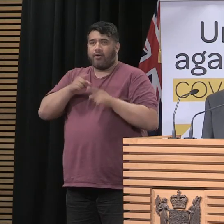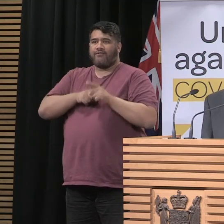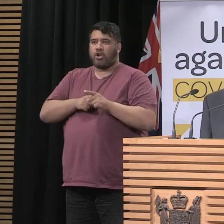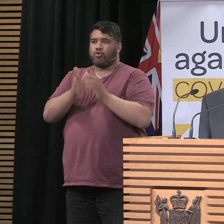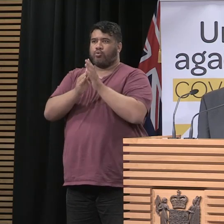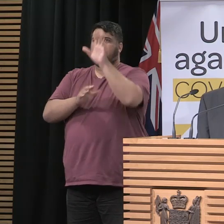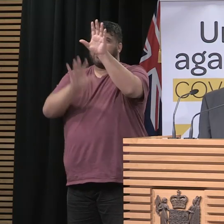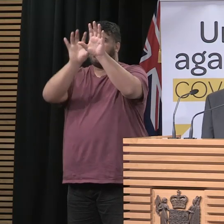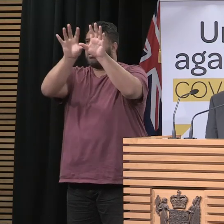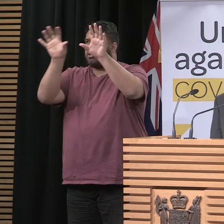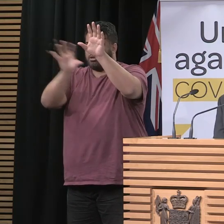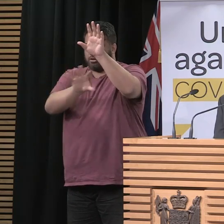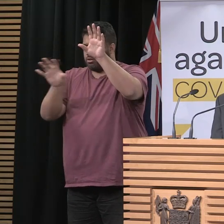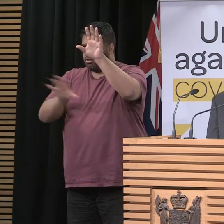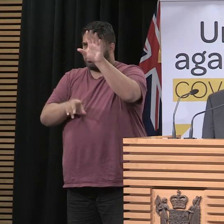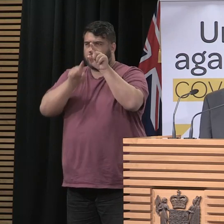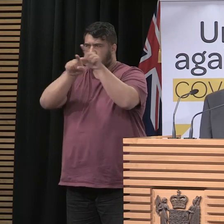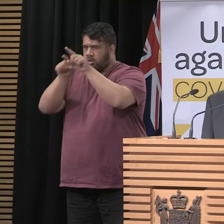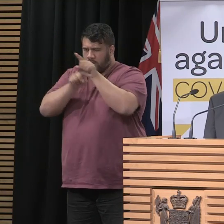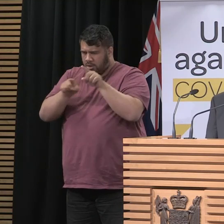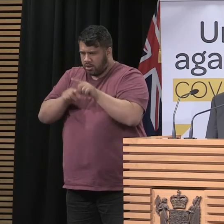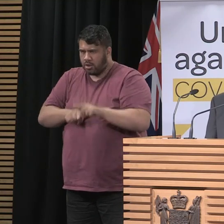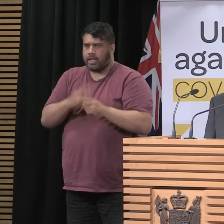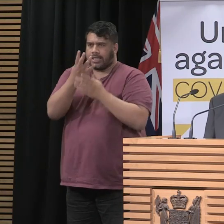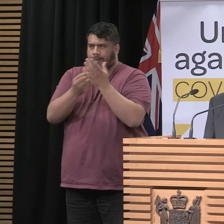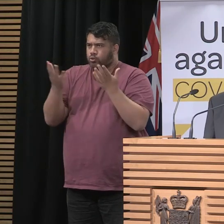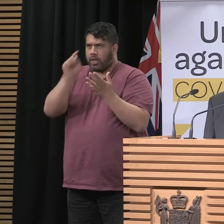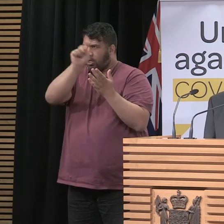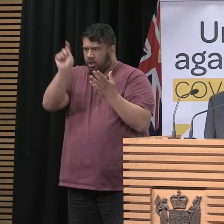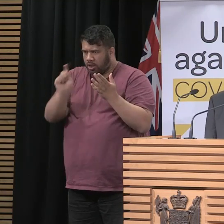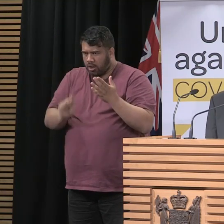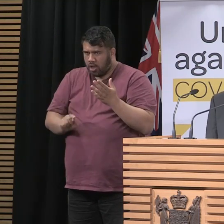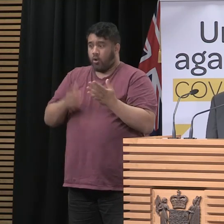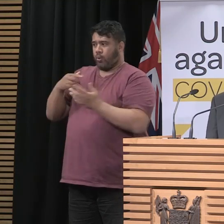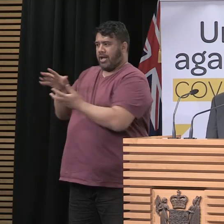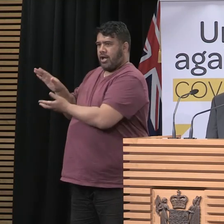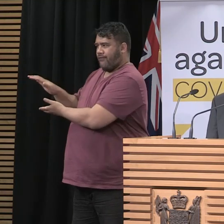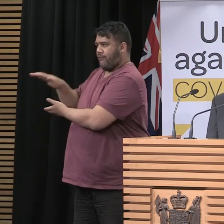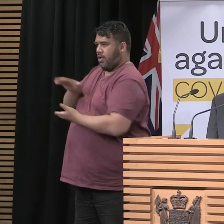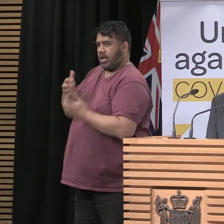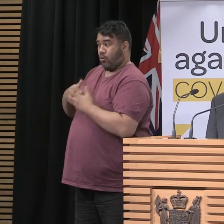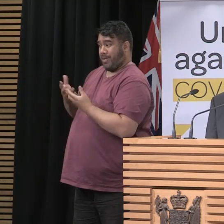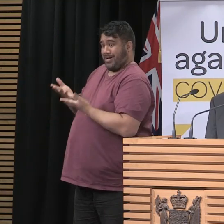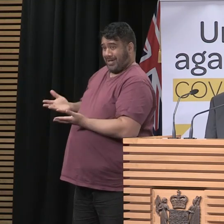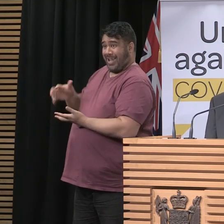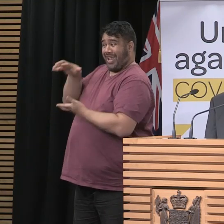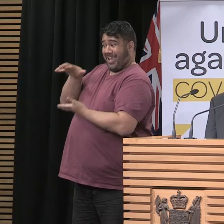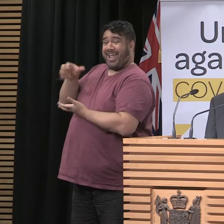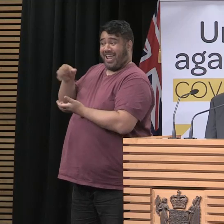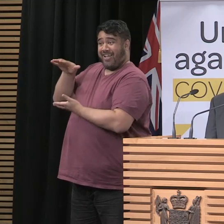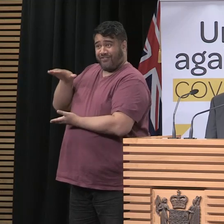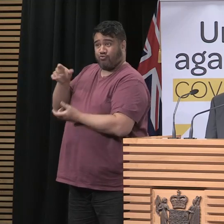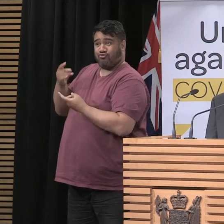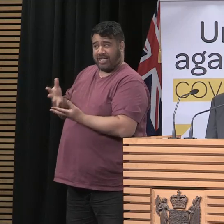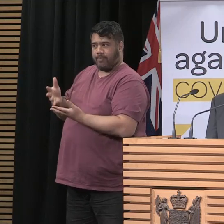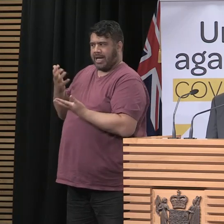where we believe there's a gap, and we have sourced devices. We've now got a slightly difficult logistical situation of actually